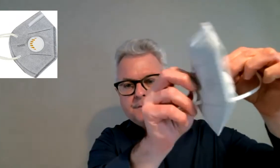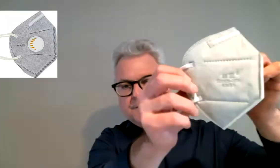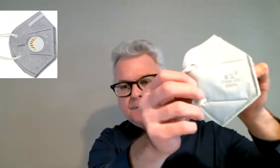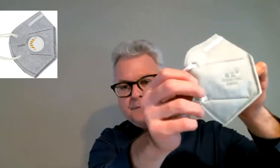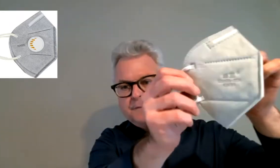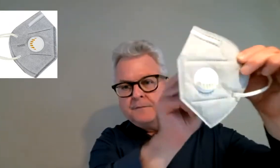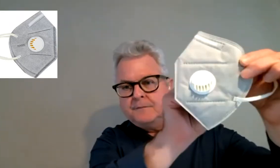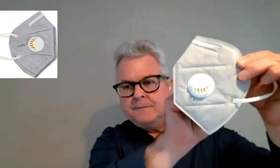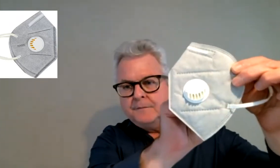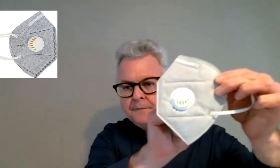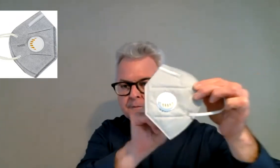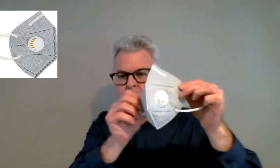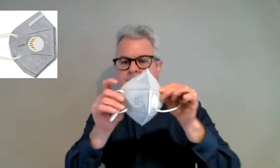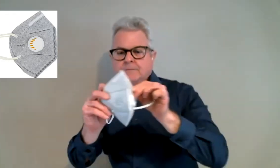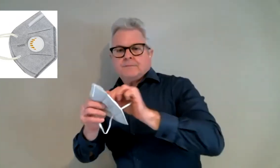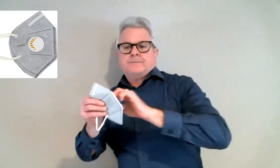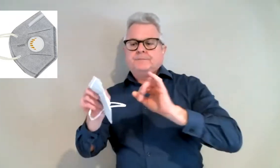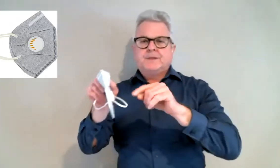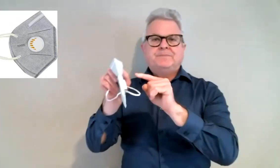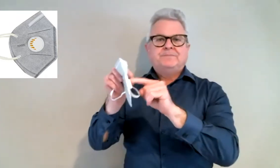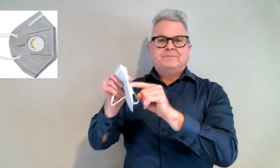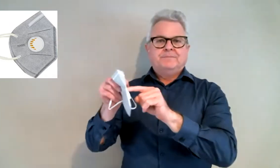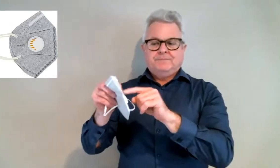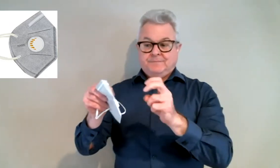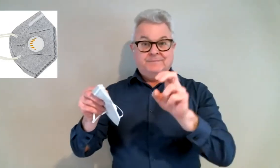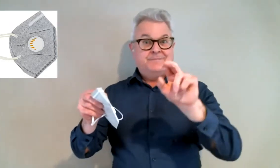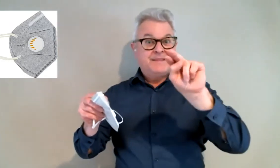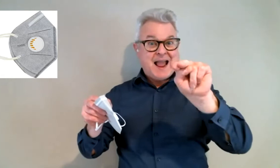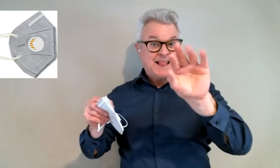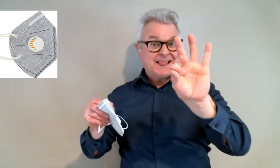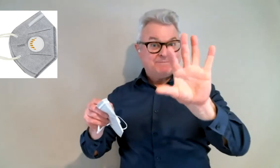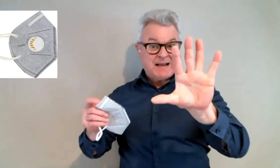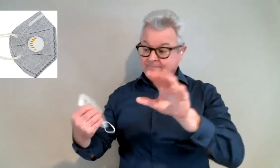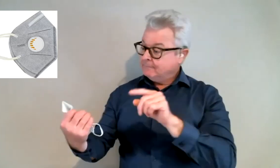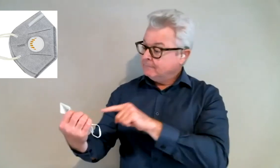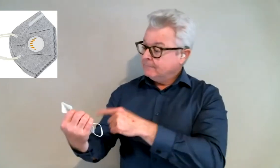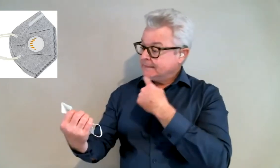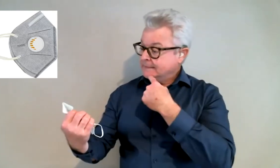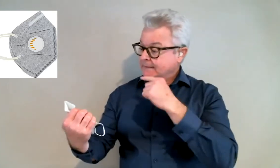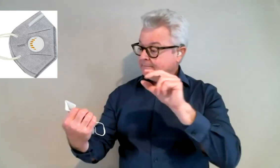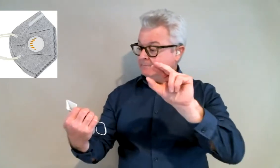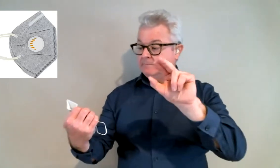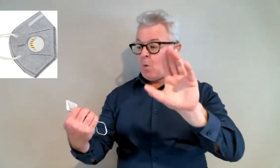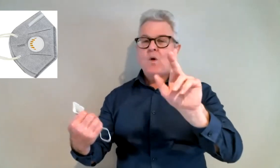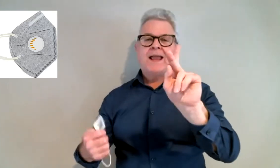notice, has a ventilation system on there. It is an N95,